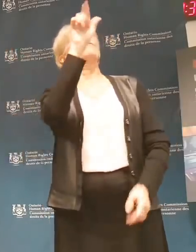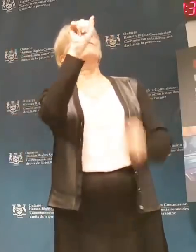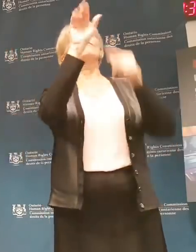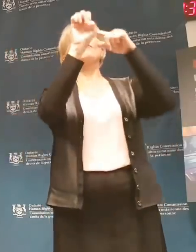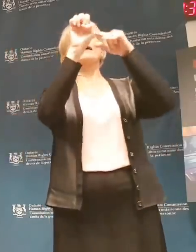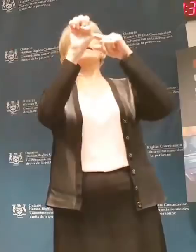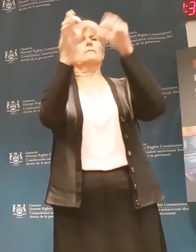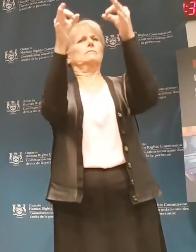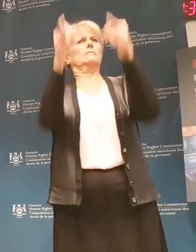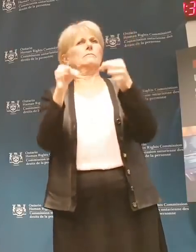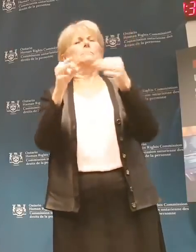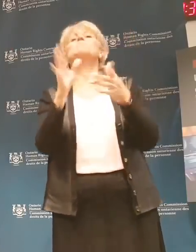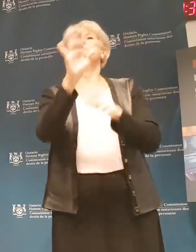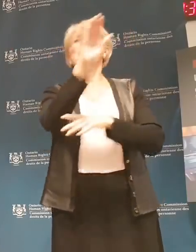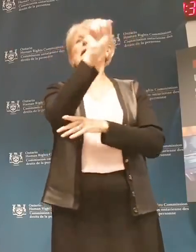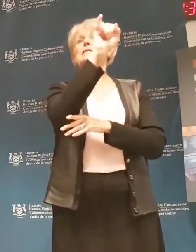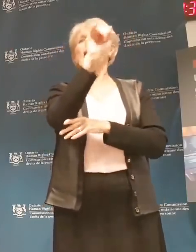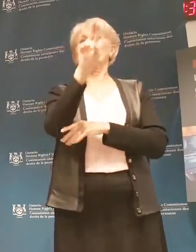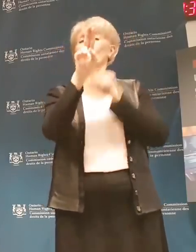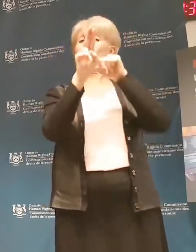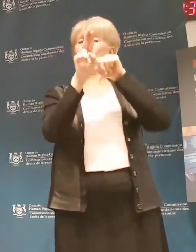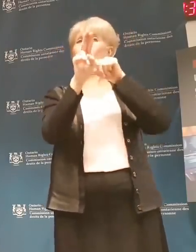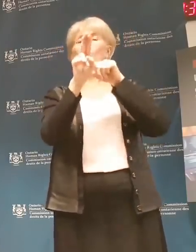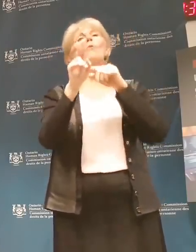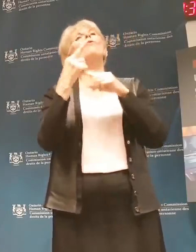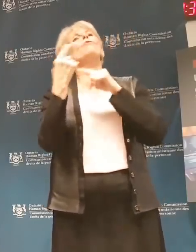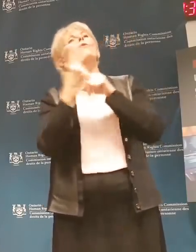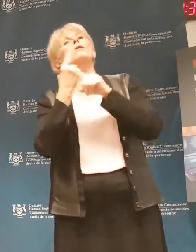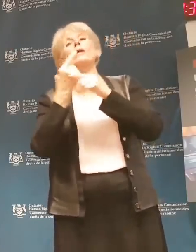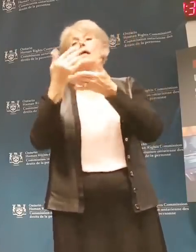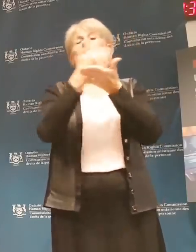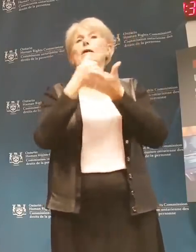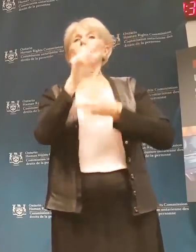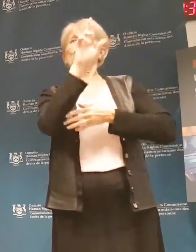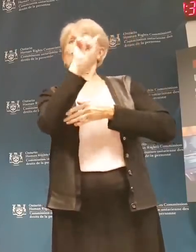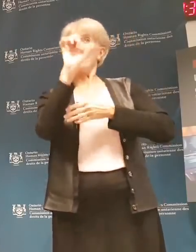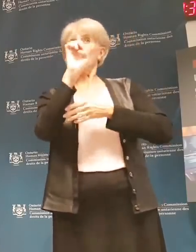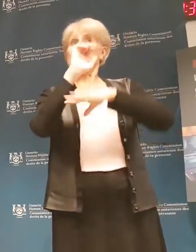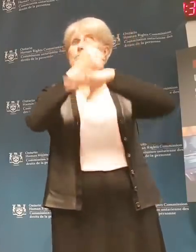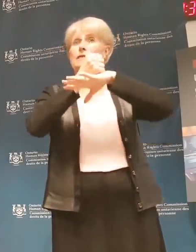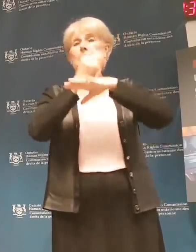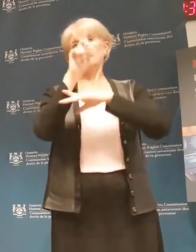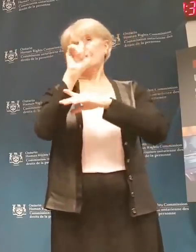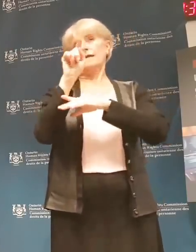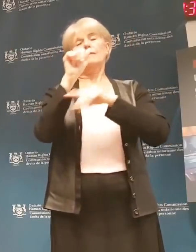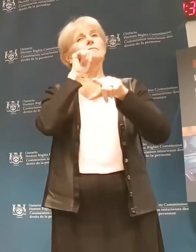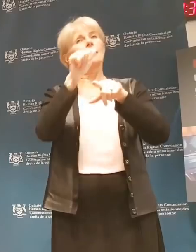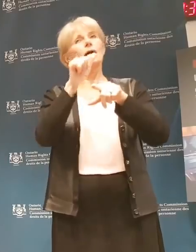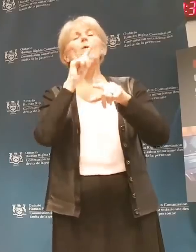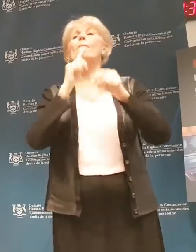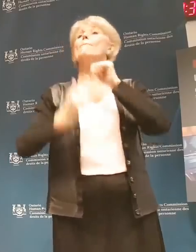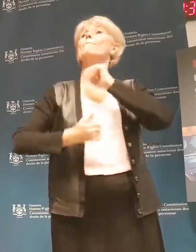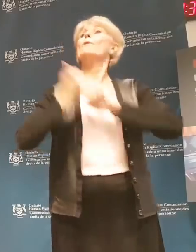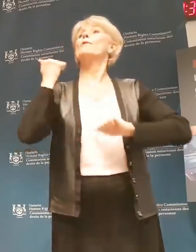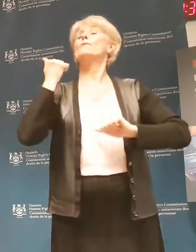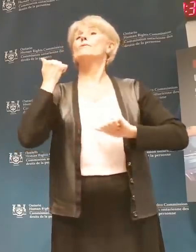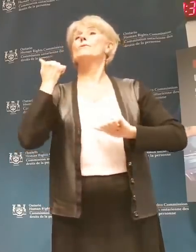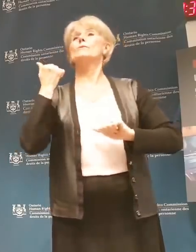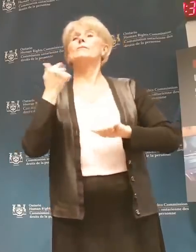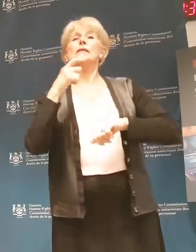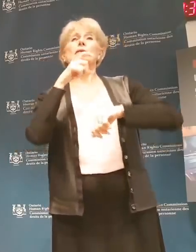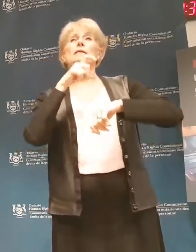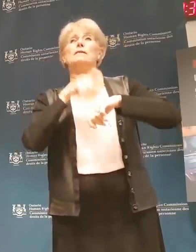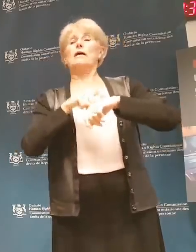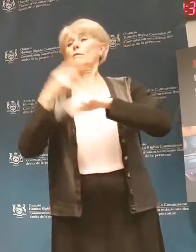determined? The SIU does not regularly collect race-based data. In the majority of cases from